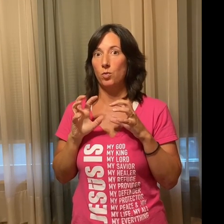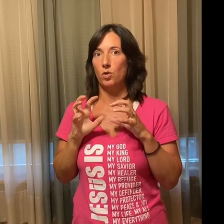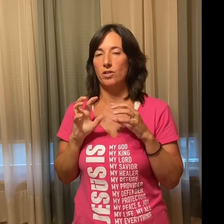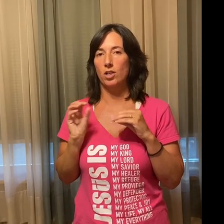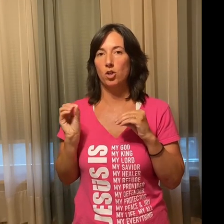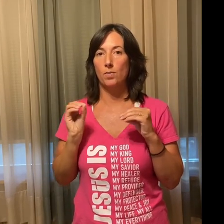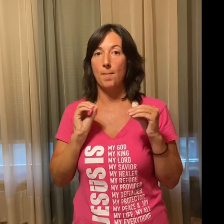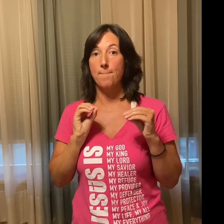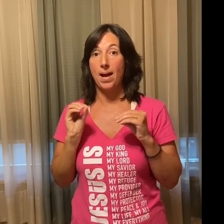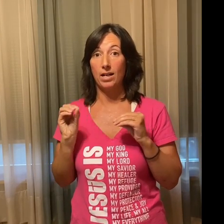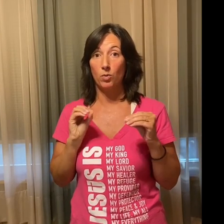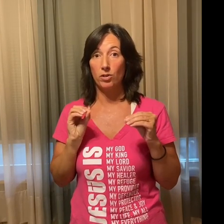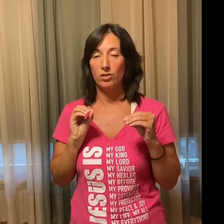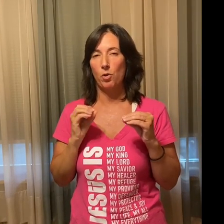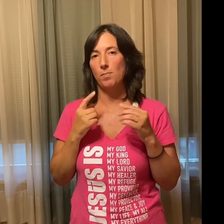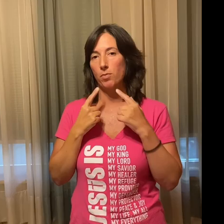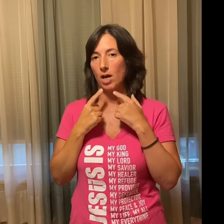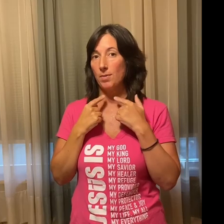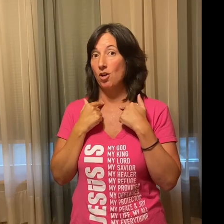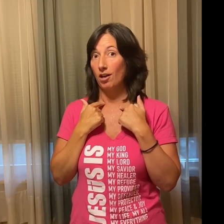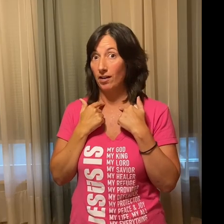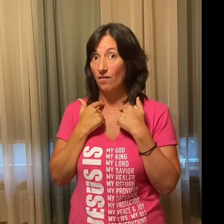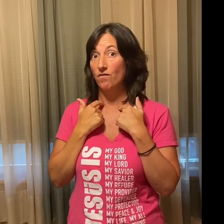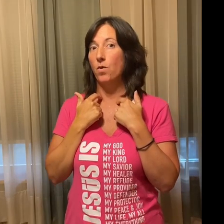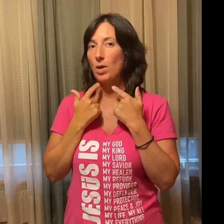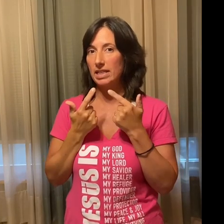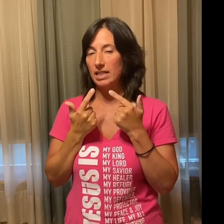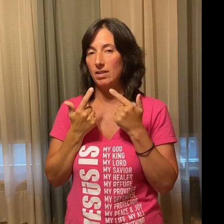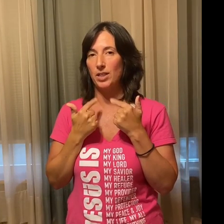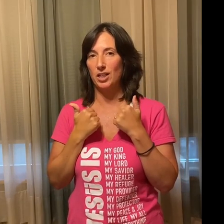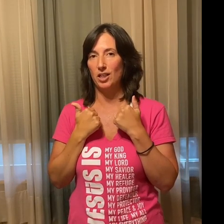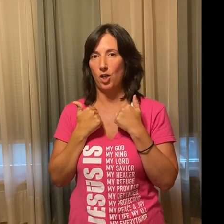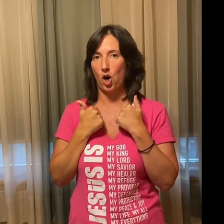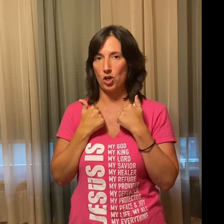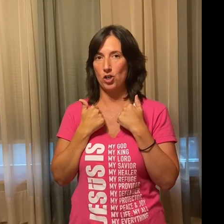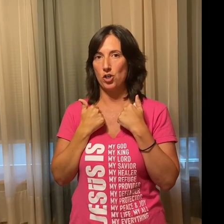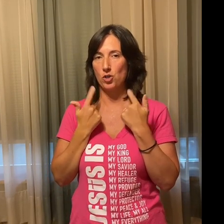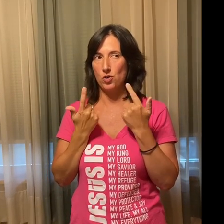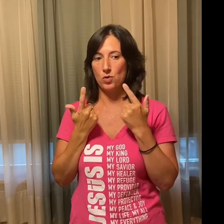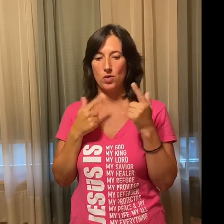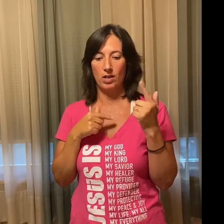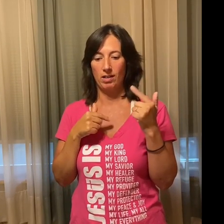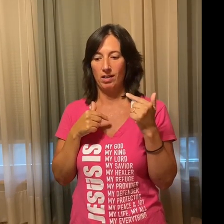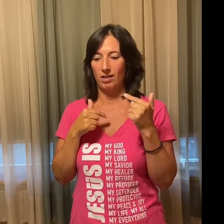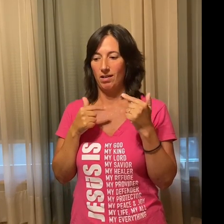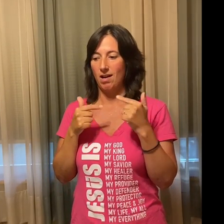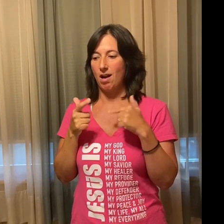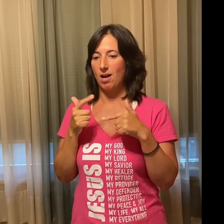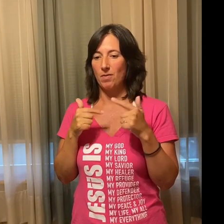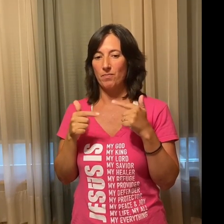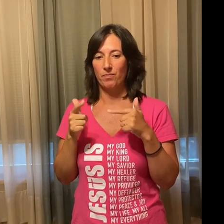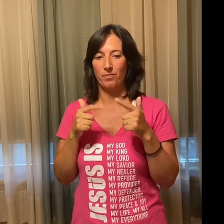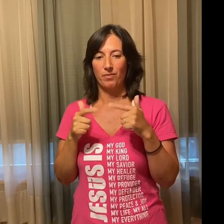translate this word a little bit backwards, so I'm probably not going to voice it because it's hard to